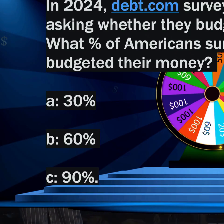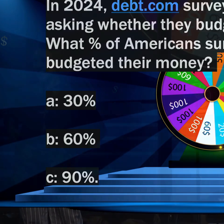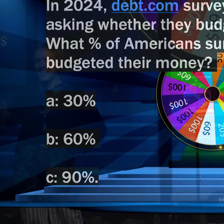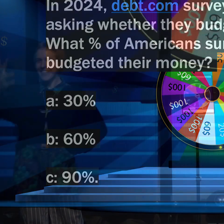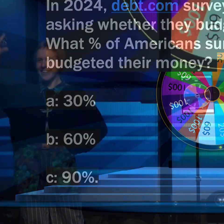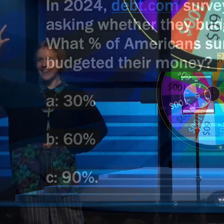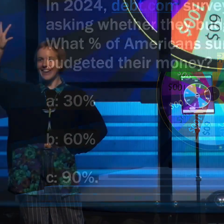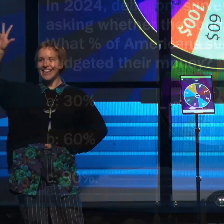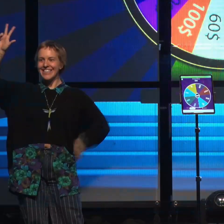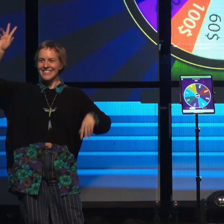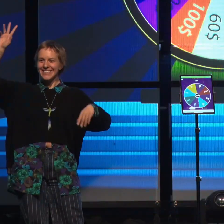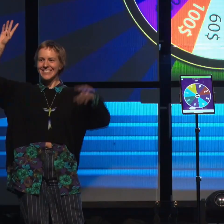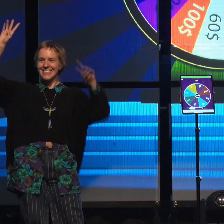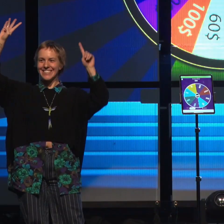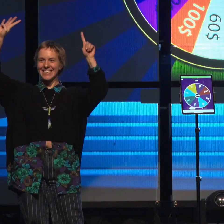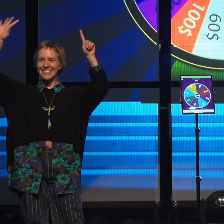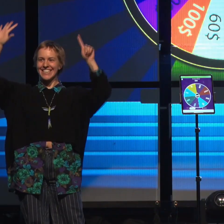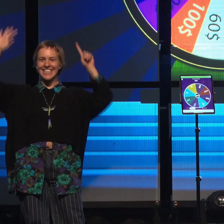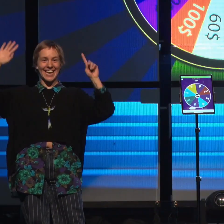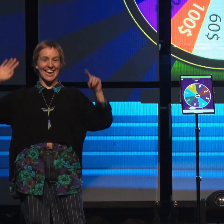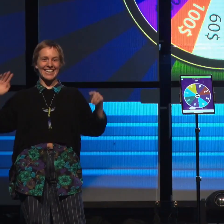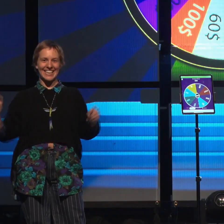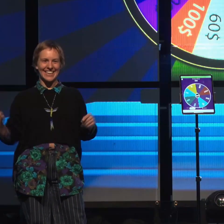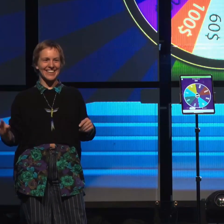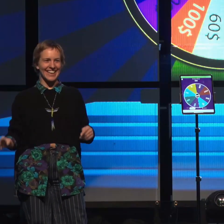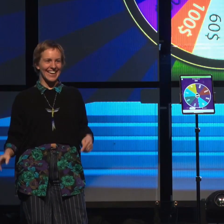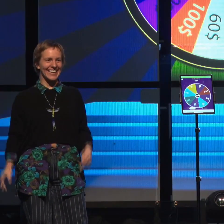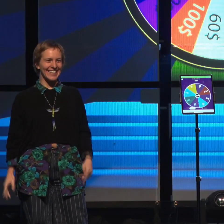30, 60, or 90? Wow,